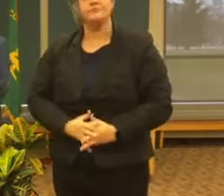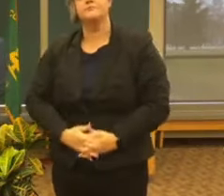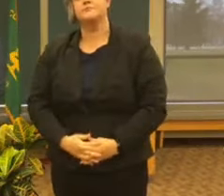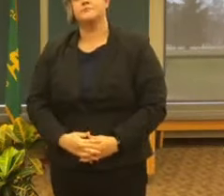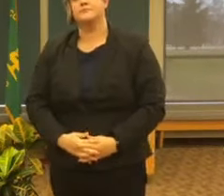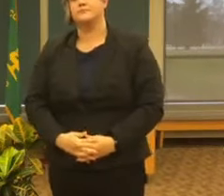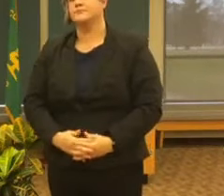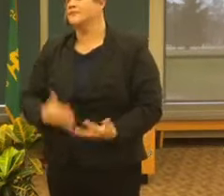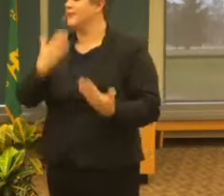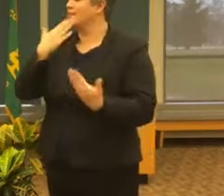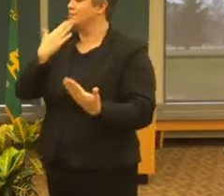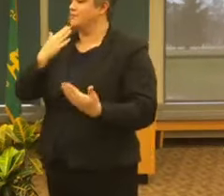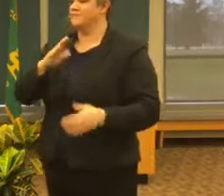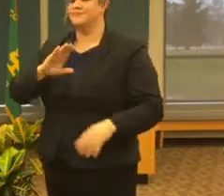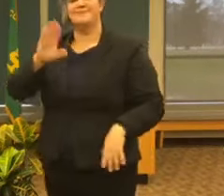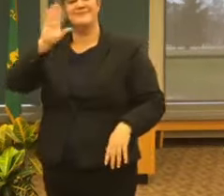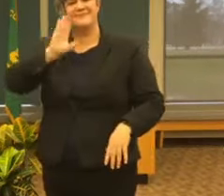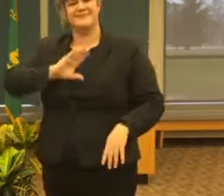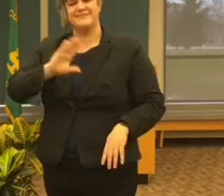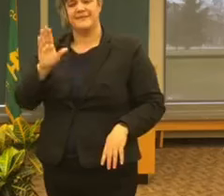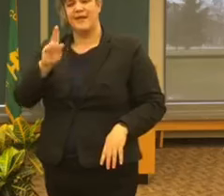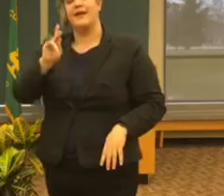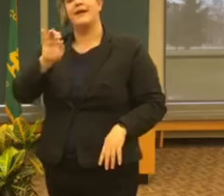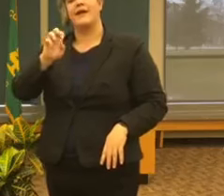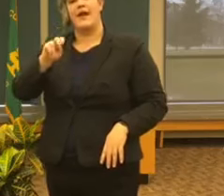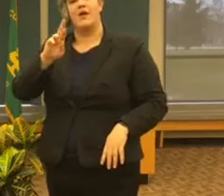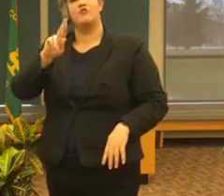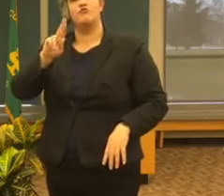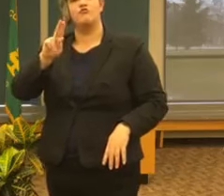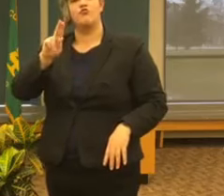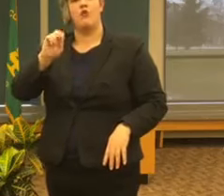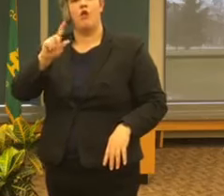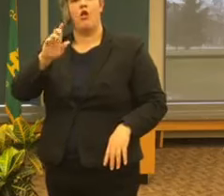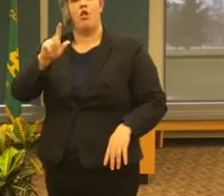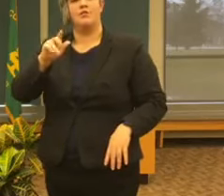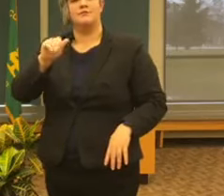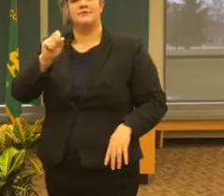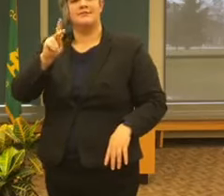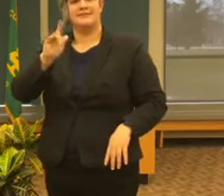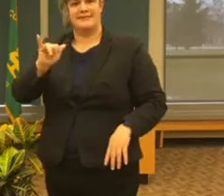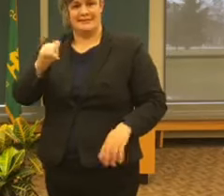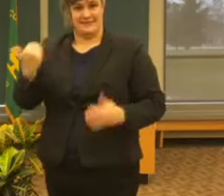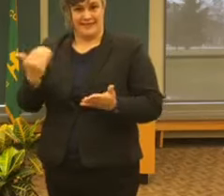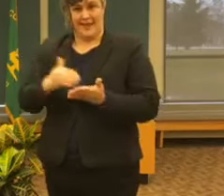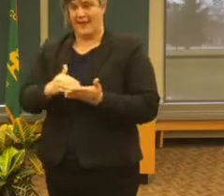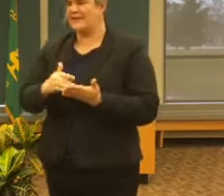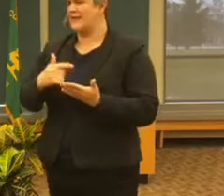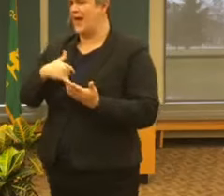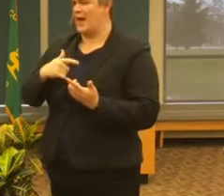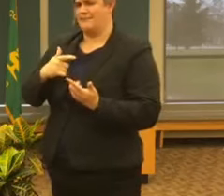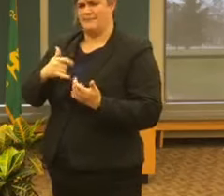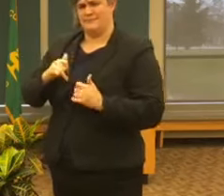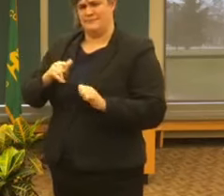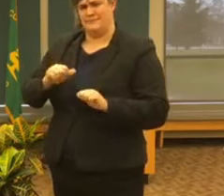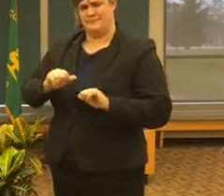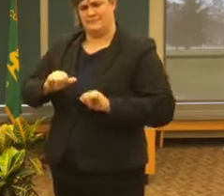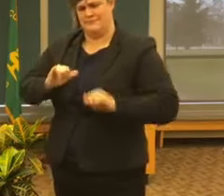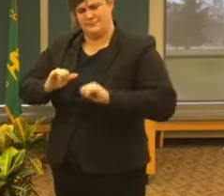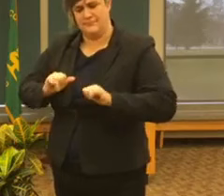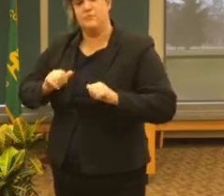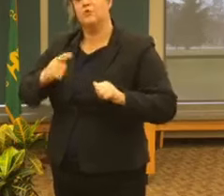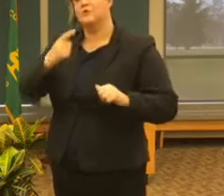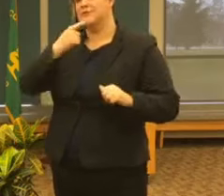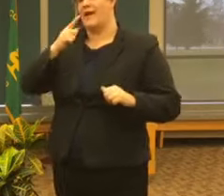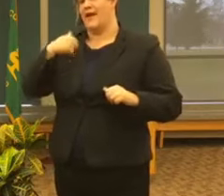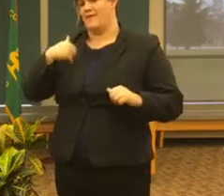Thank you. David, hey, Leanne, Yeah. Rodolsky again. Yes, hi, Ken. I'm confused. You said we have